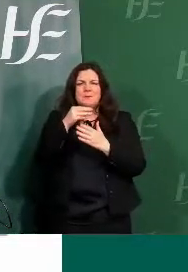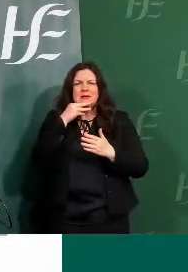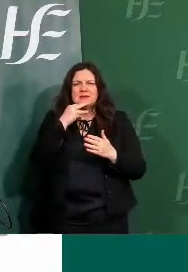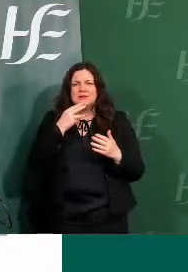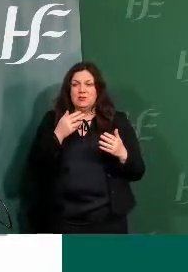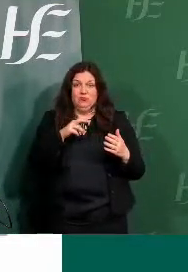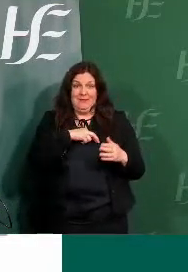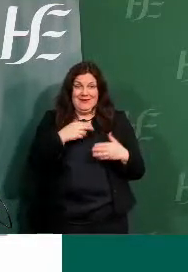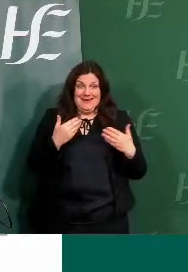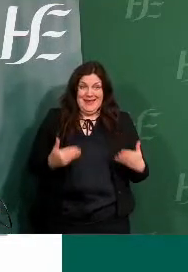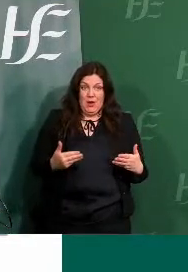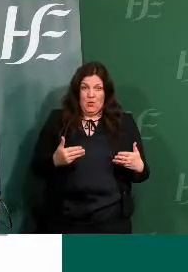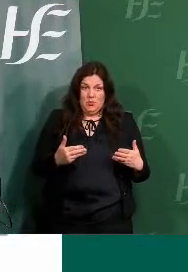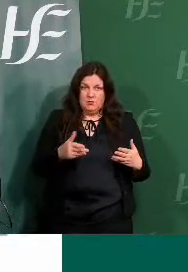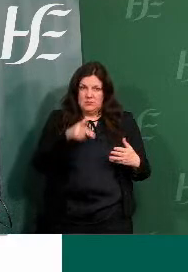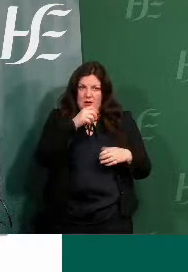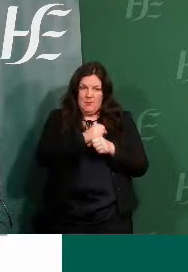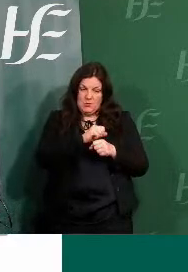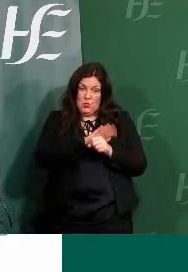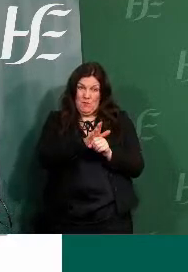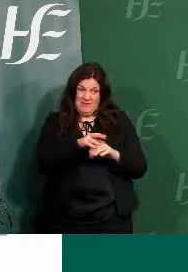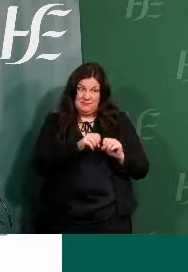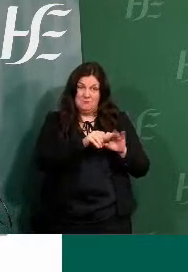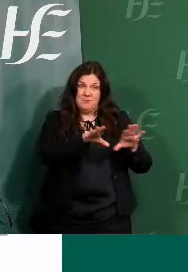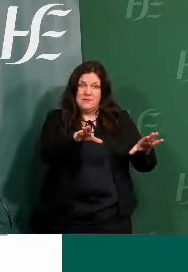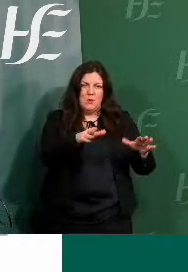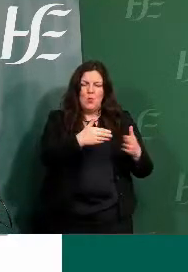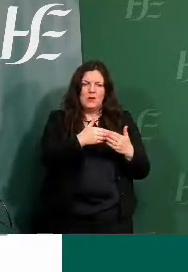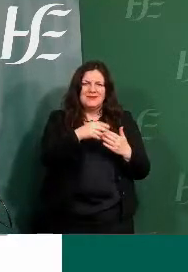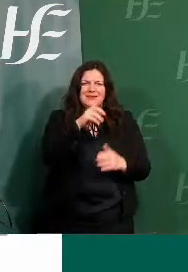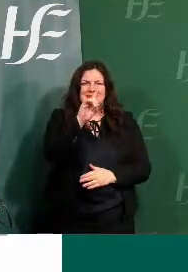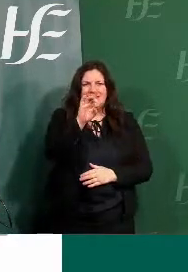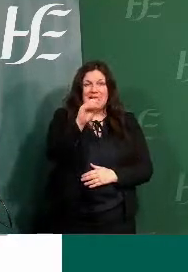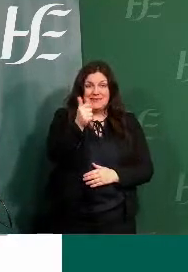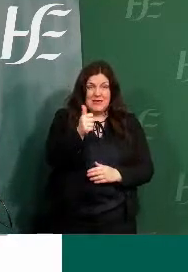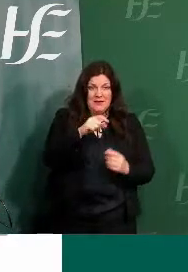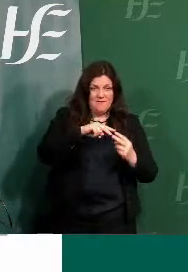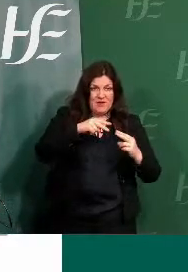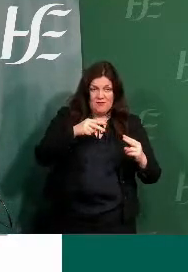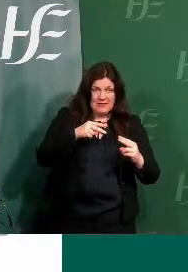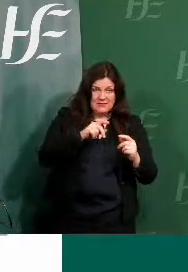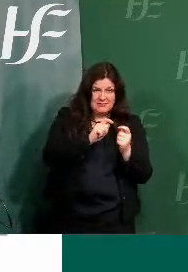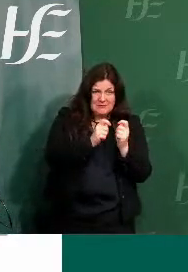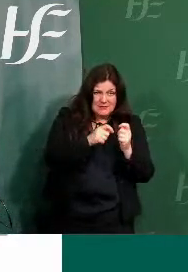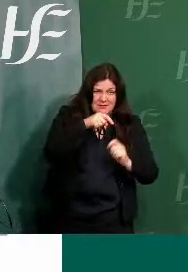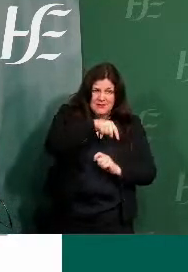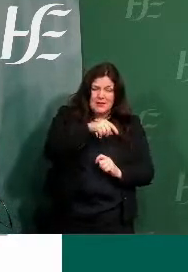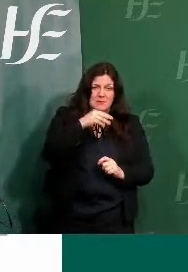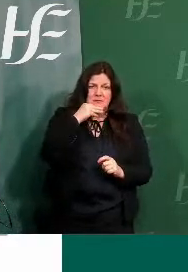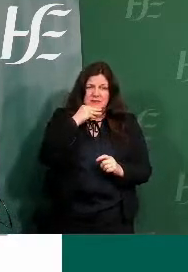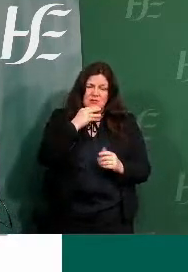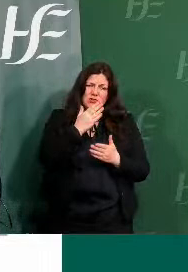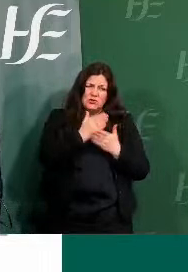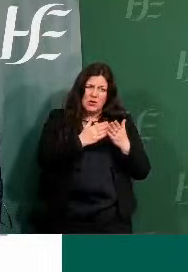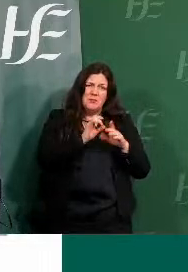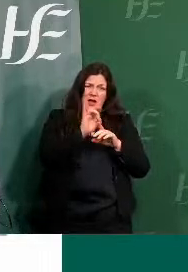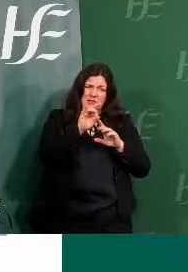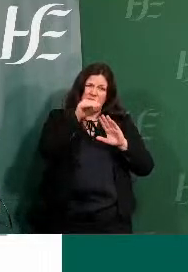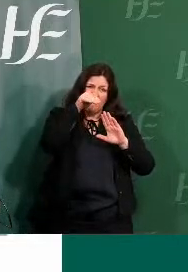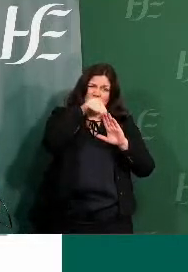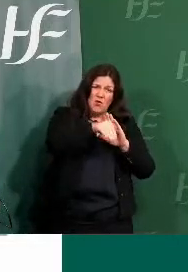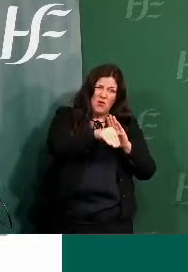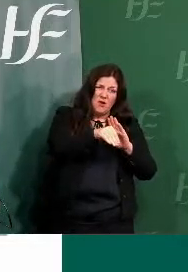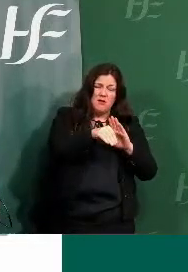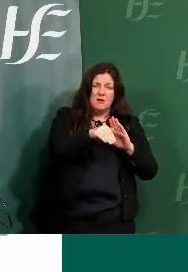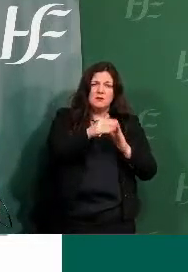to the Delta variant. And so they represent a steadying of figures, not a particular, some degree of fall in terms of harm,